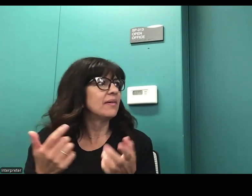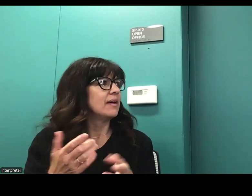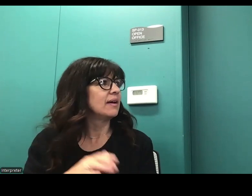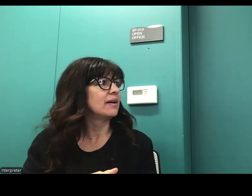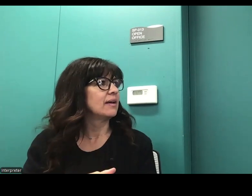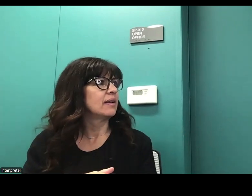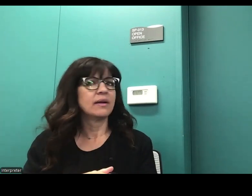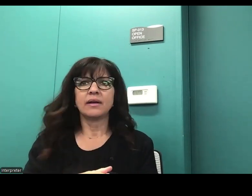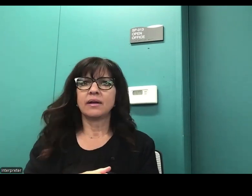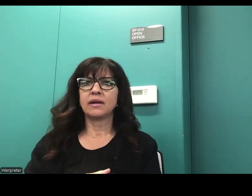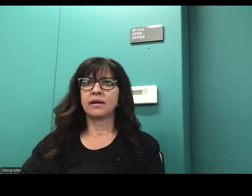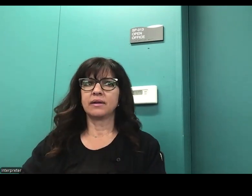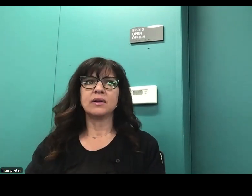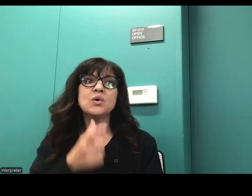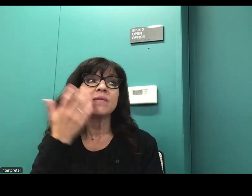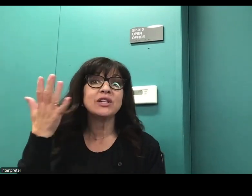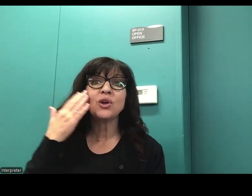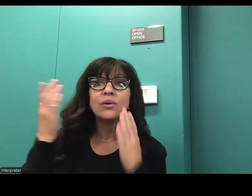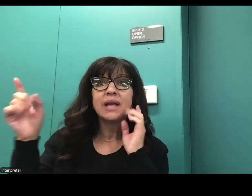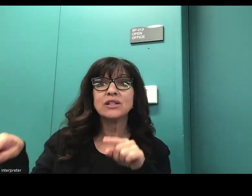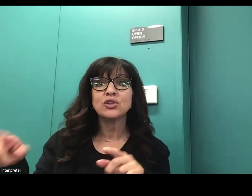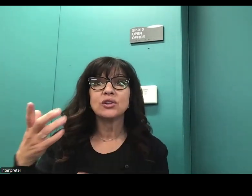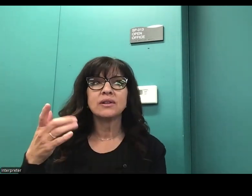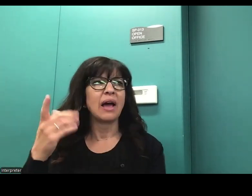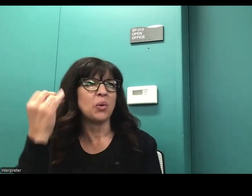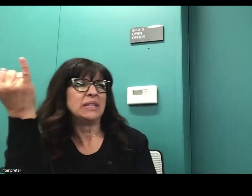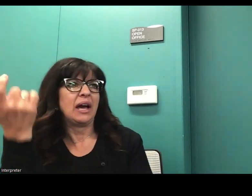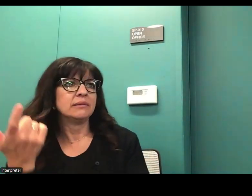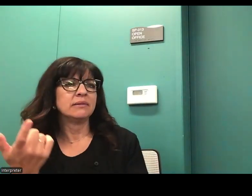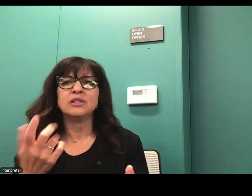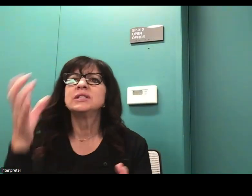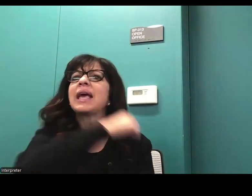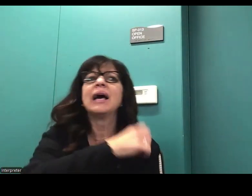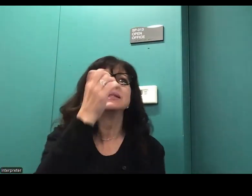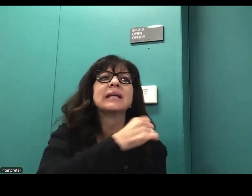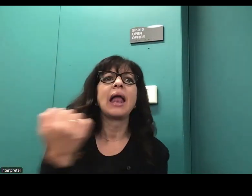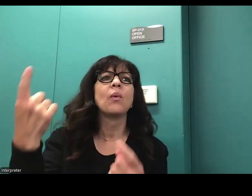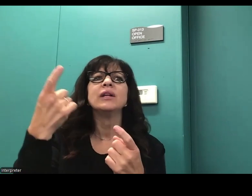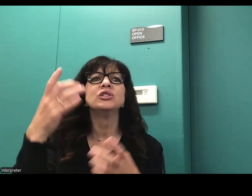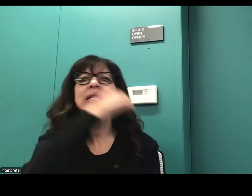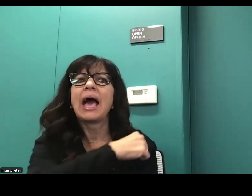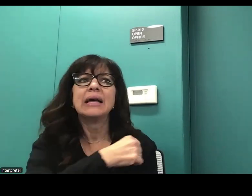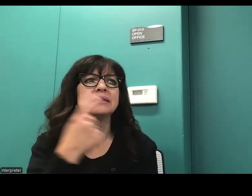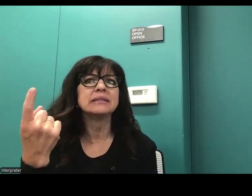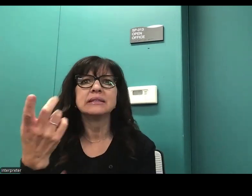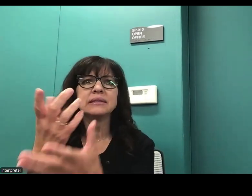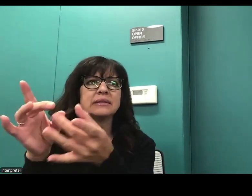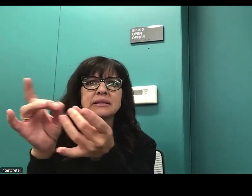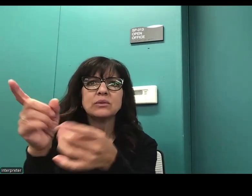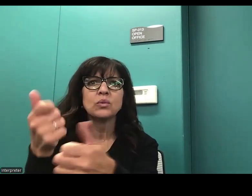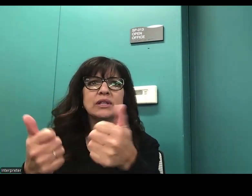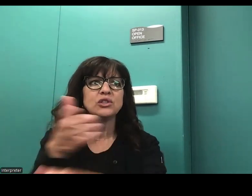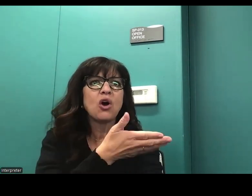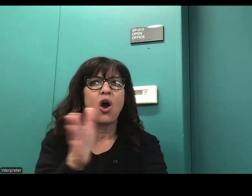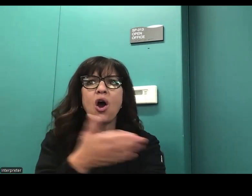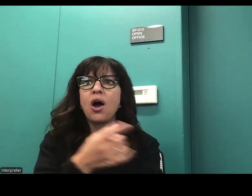No, well, anyway, go ahead. Okay, who knows? Just take a guess. Anyone who could even just take a guess. We don't have any